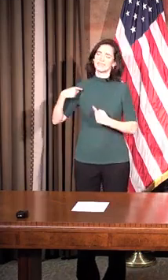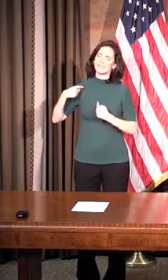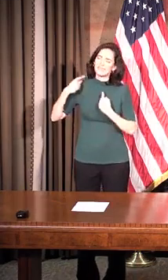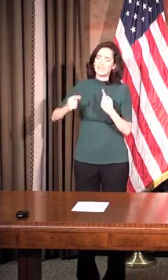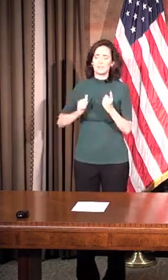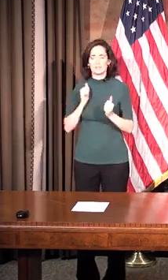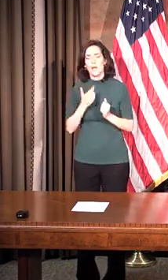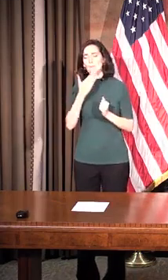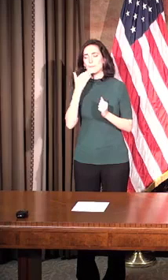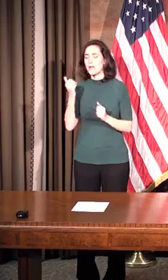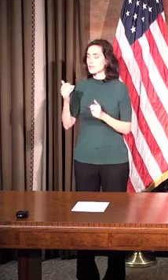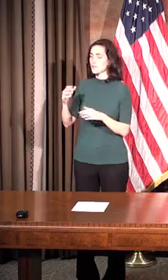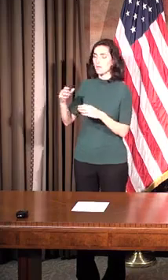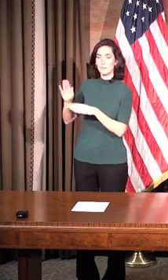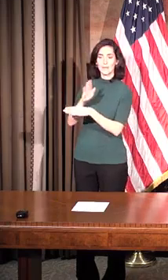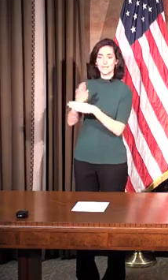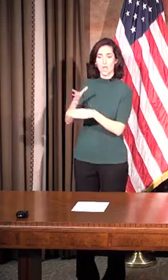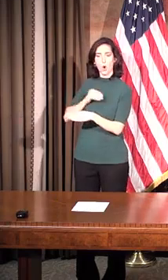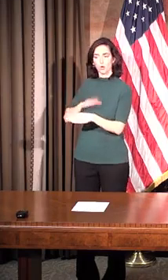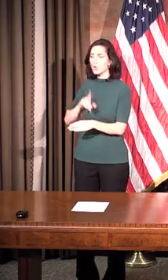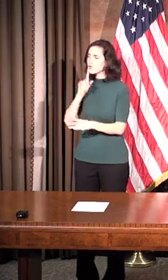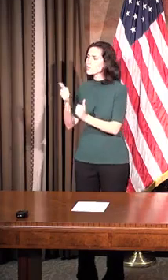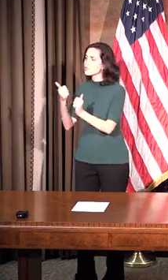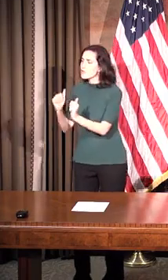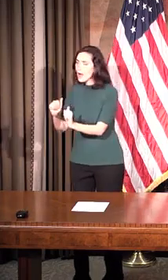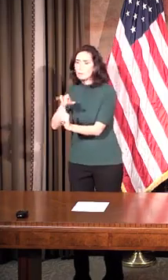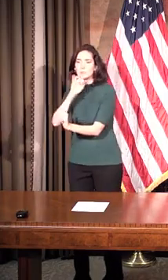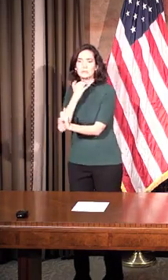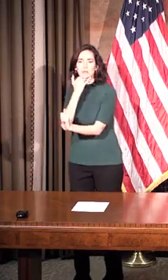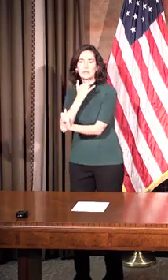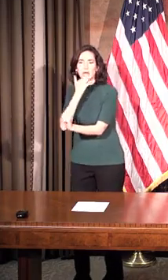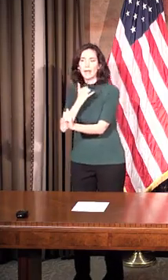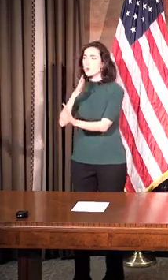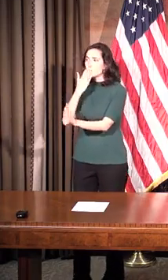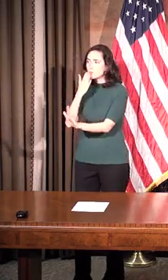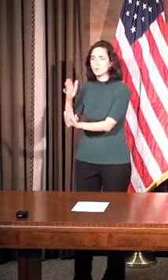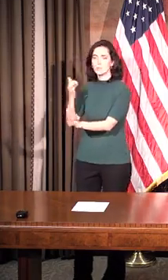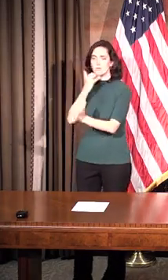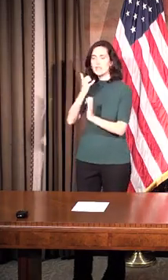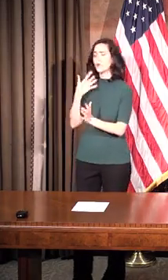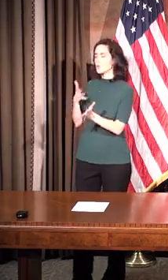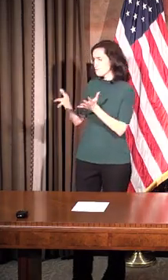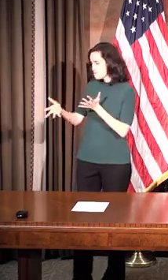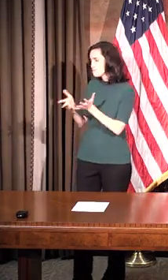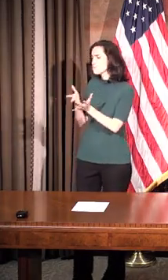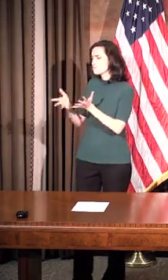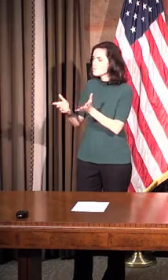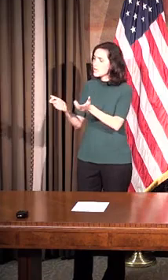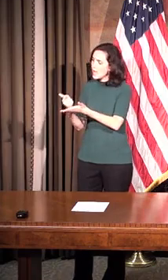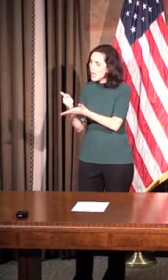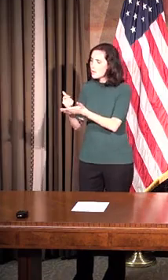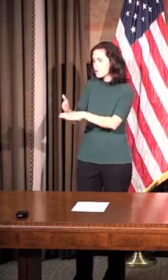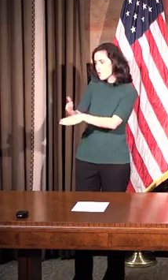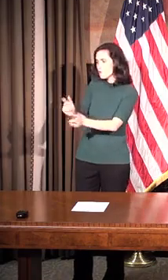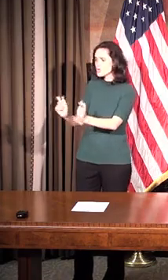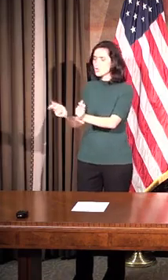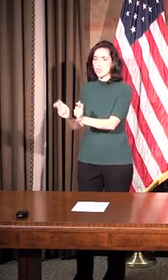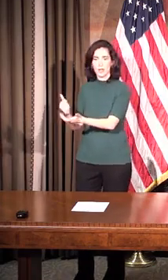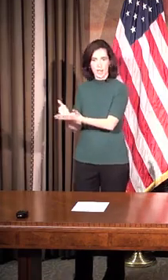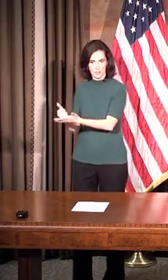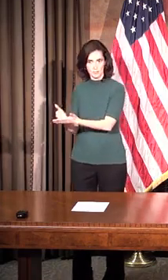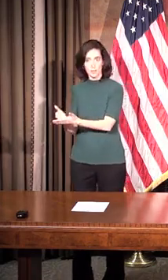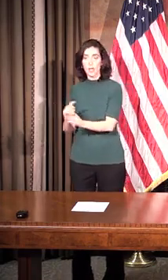with business owners who in good faith may make a mistake or whatever, and we just try to correct them. But I'm just going to say again,